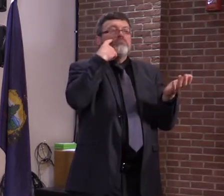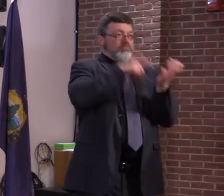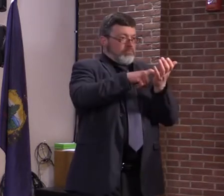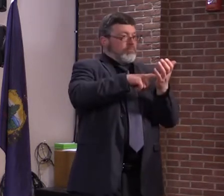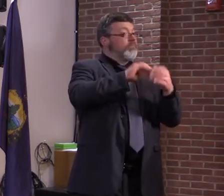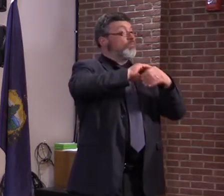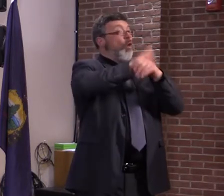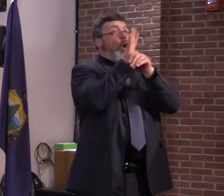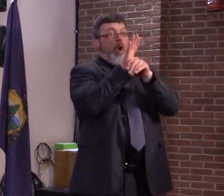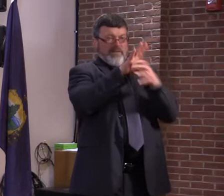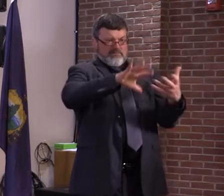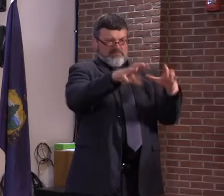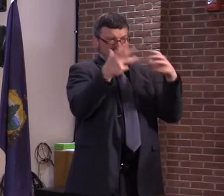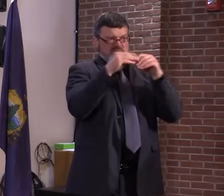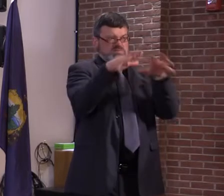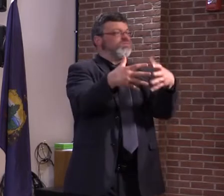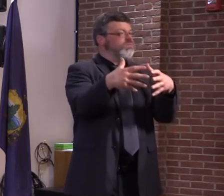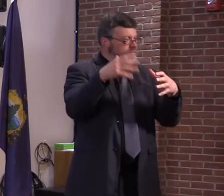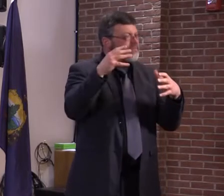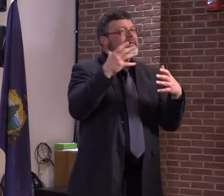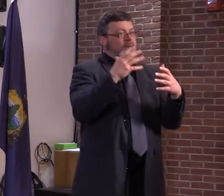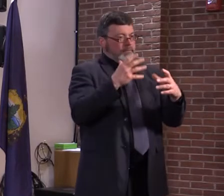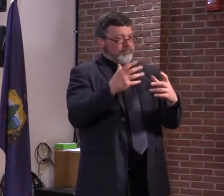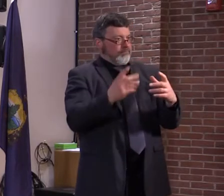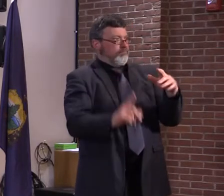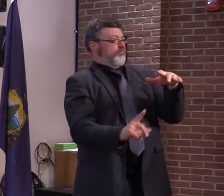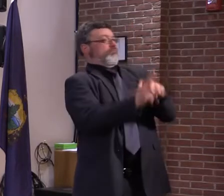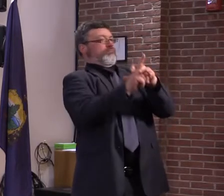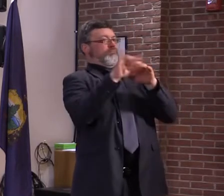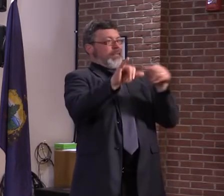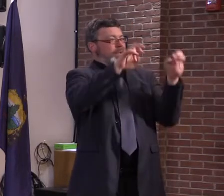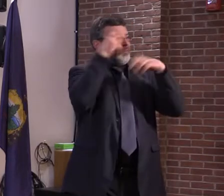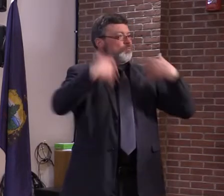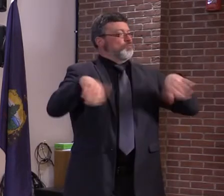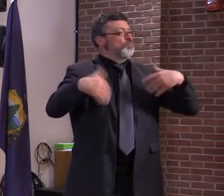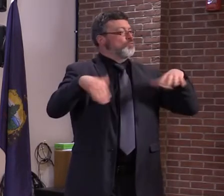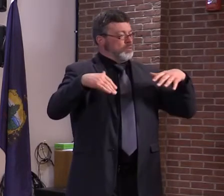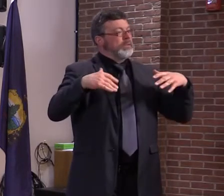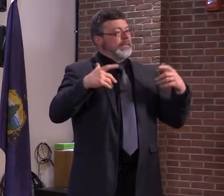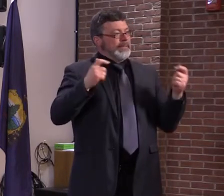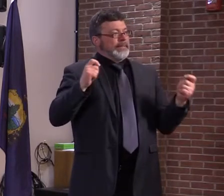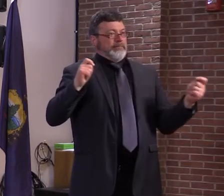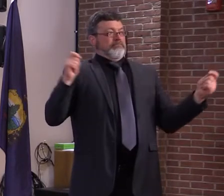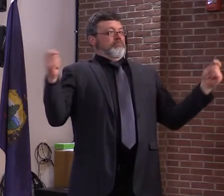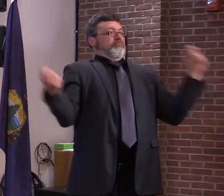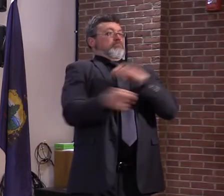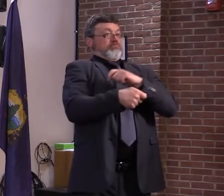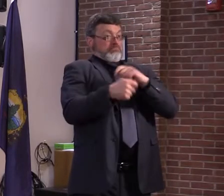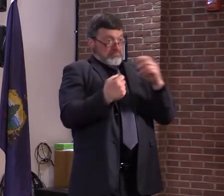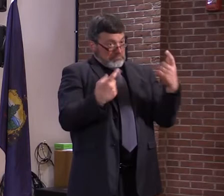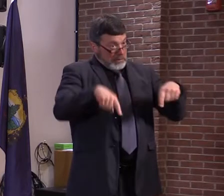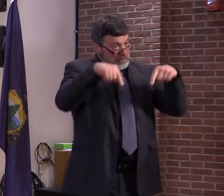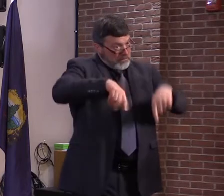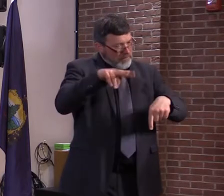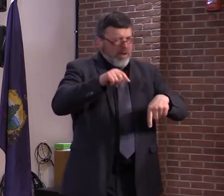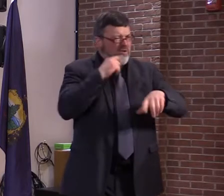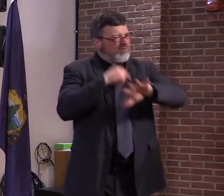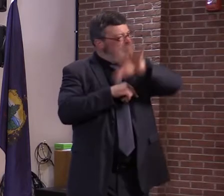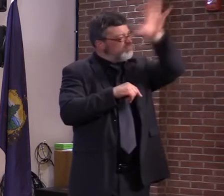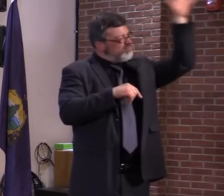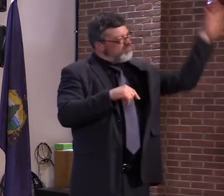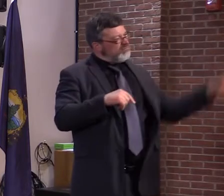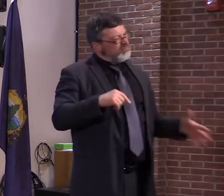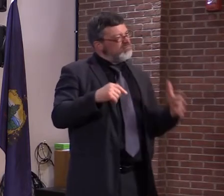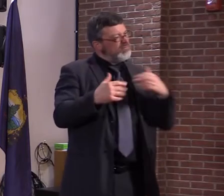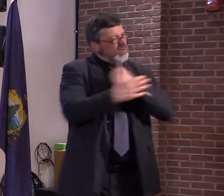path, but fentanyl has really changed that. And it's not just us here in Vermont. This is, again, across